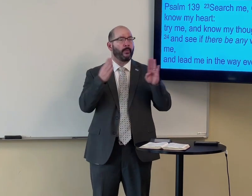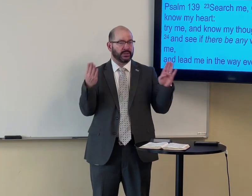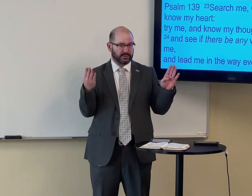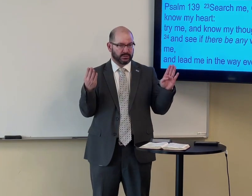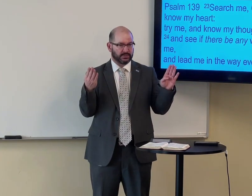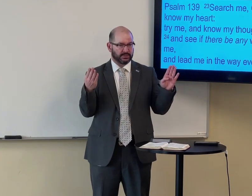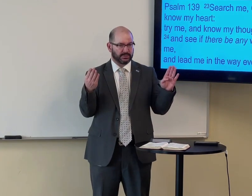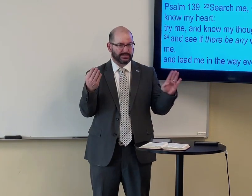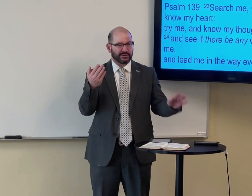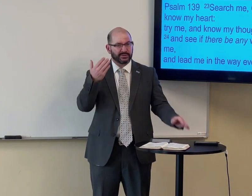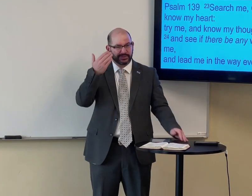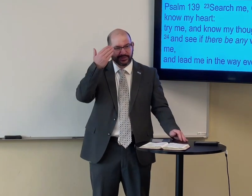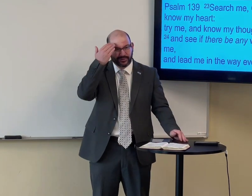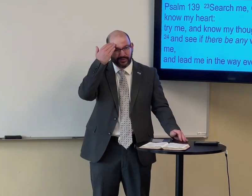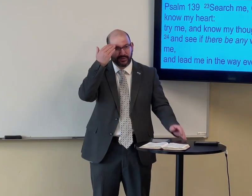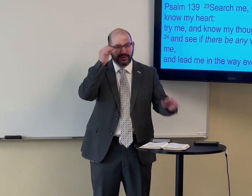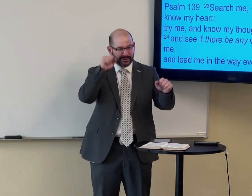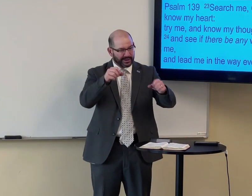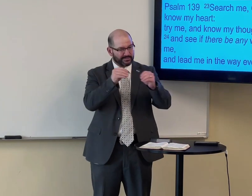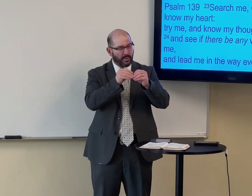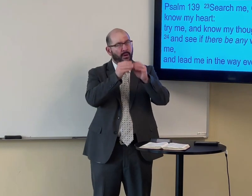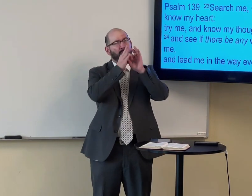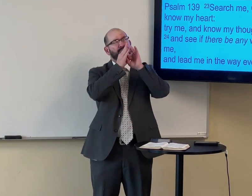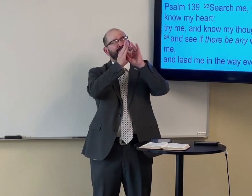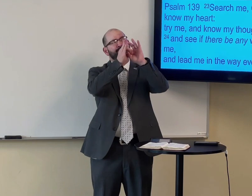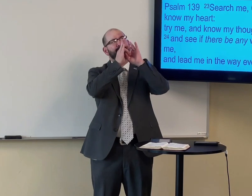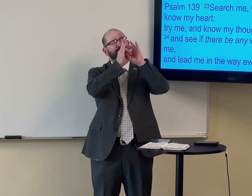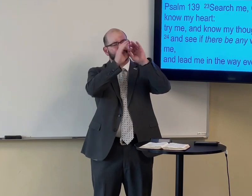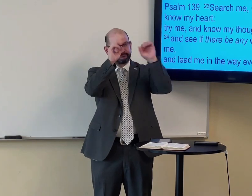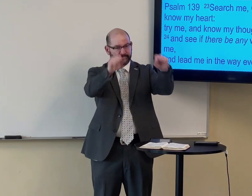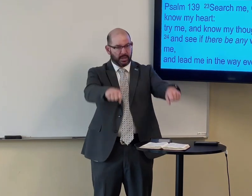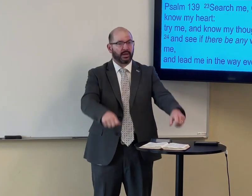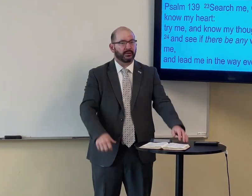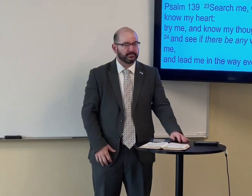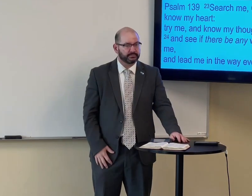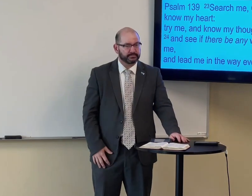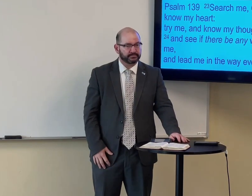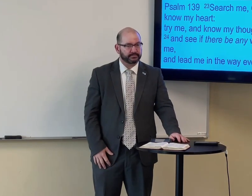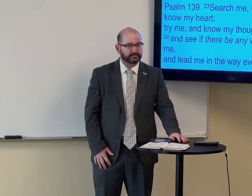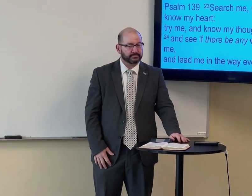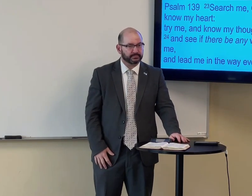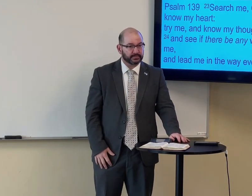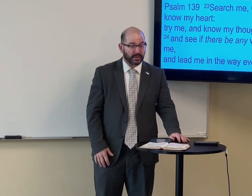to open our hearts, and know we can have that close relationship.